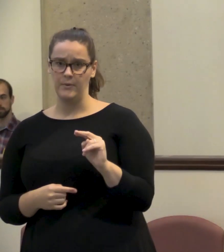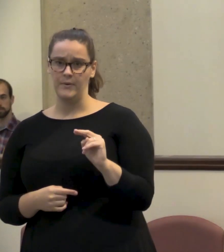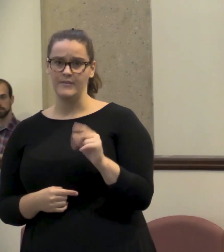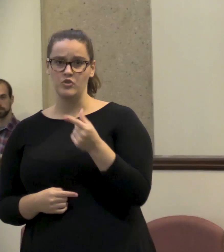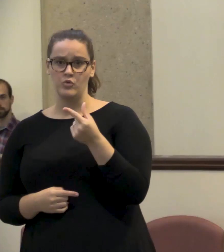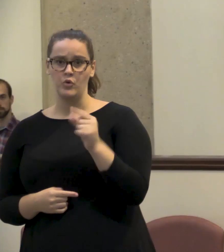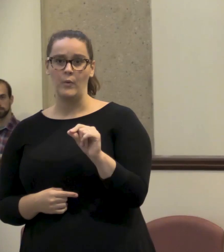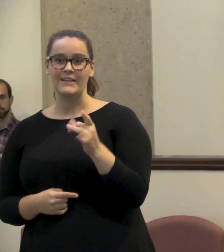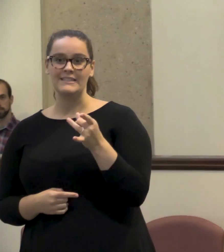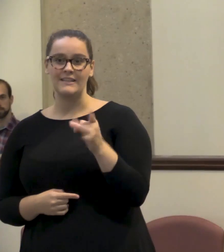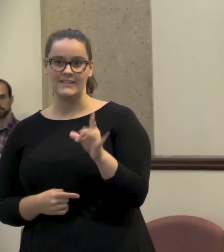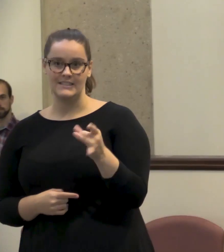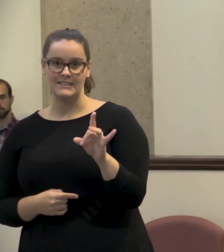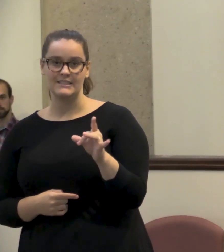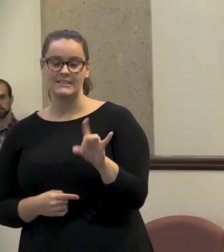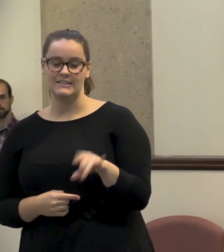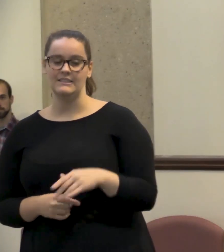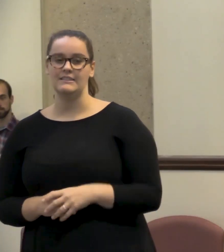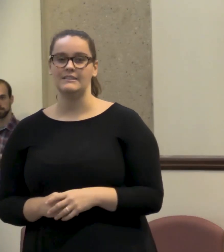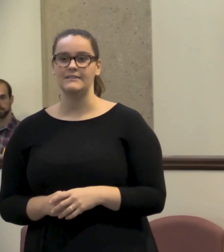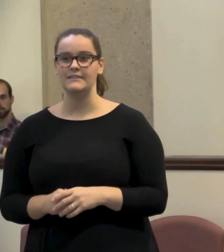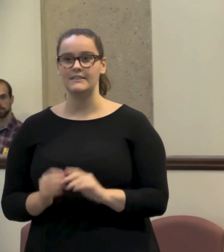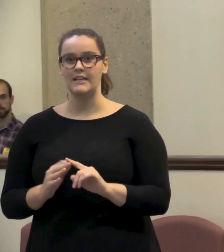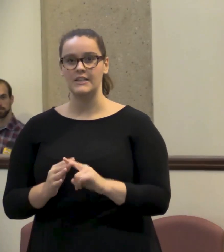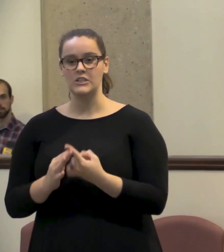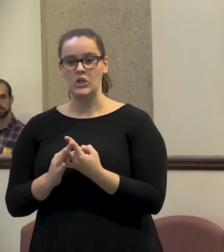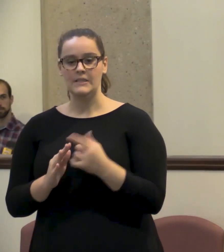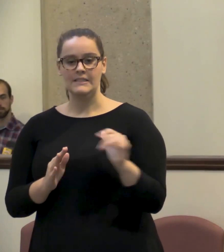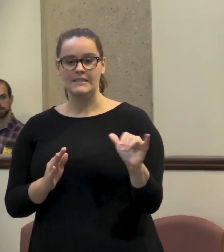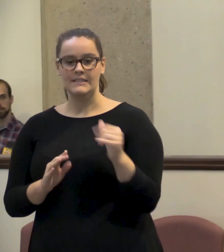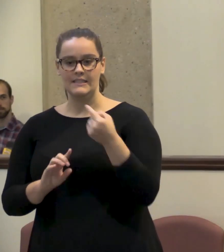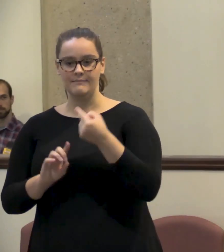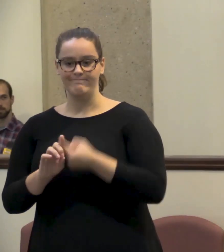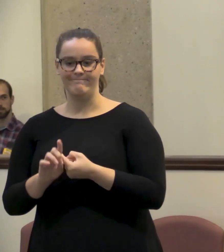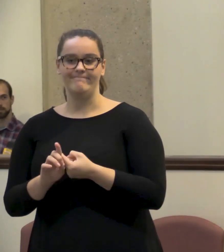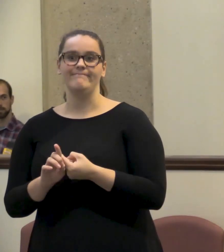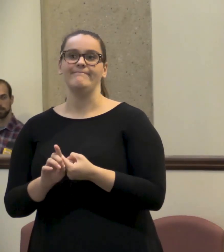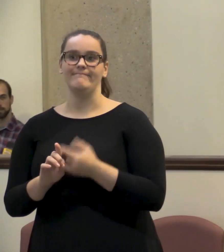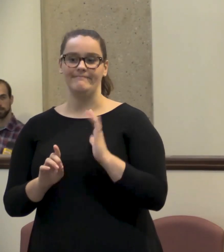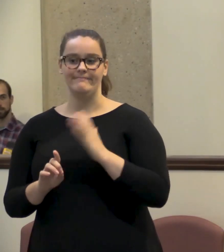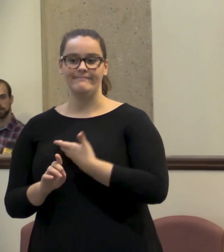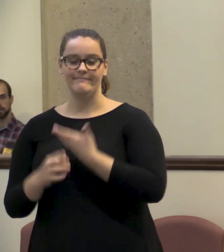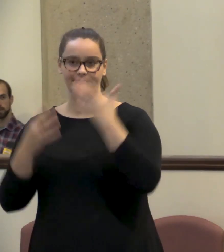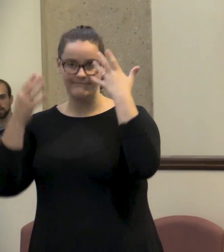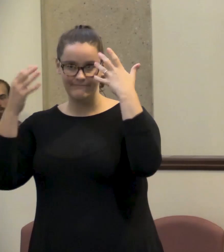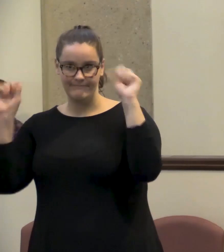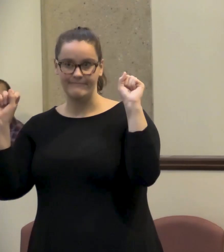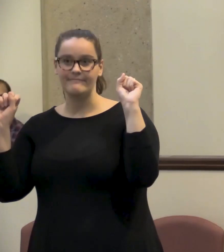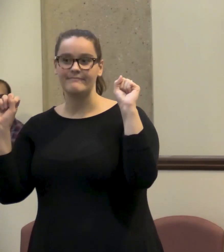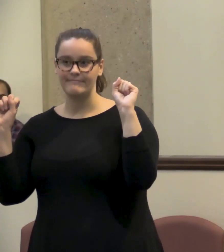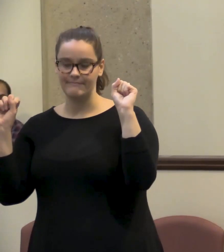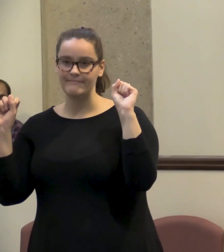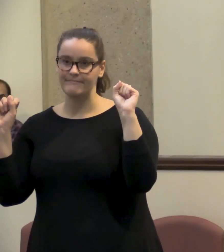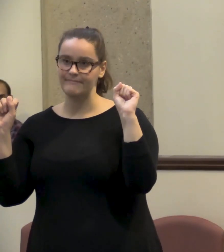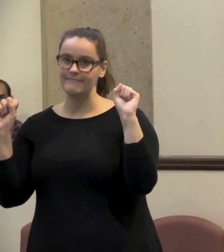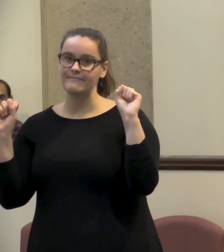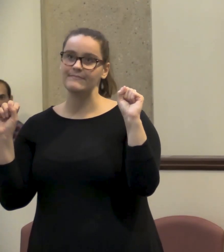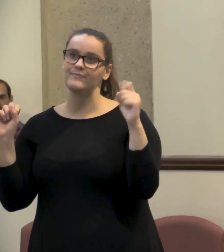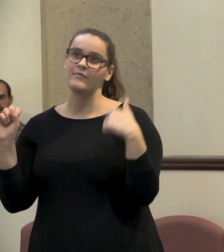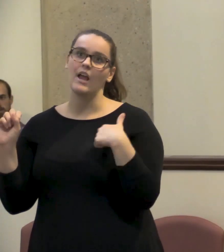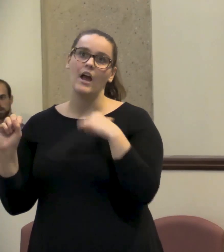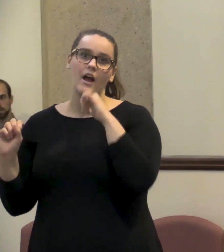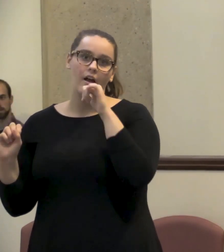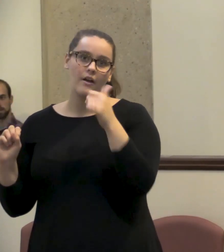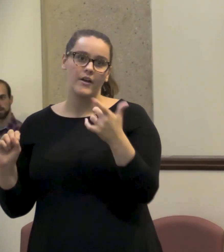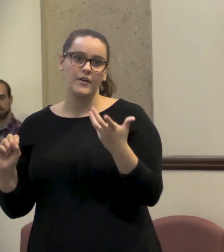2017. And I took office the same month as our president did. And I don't